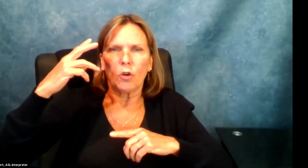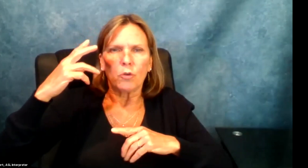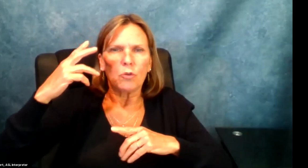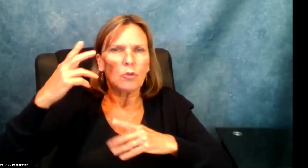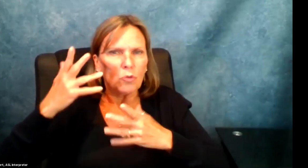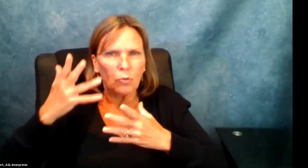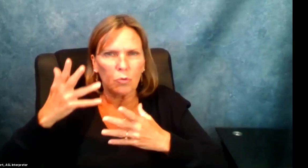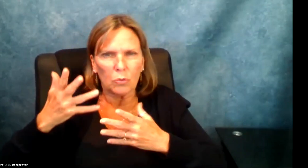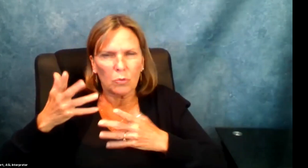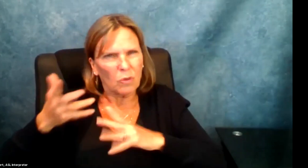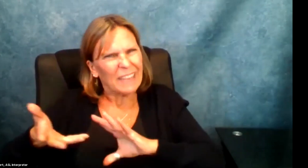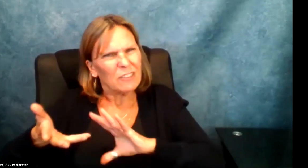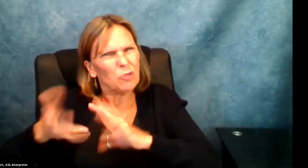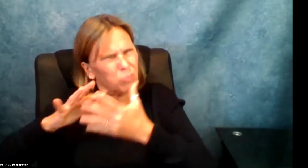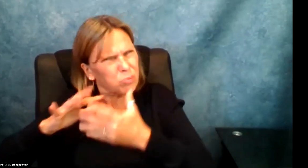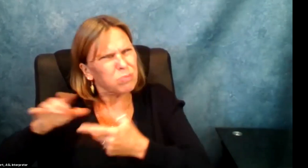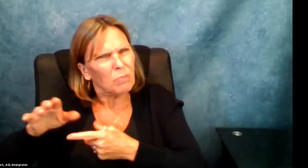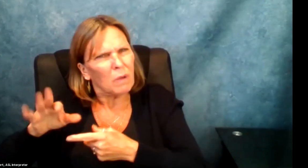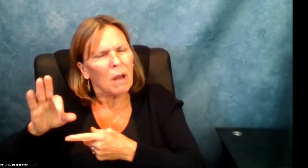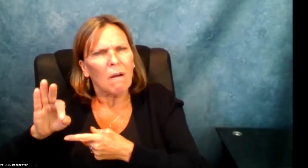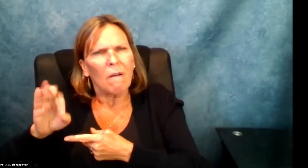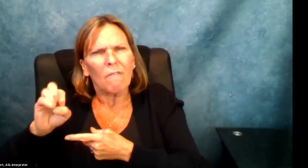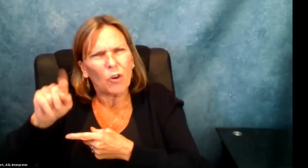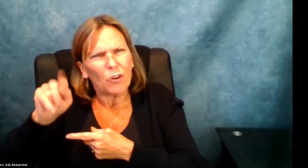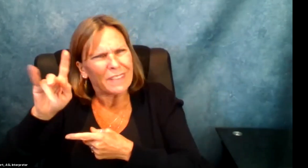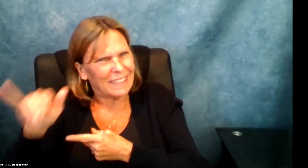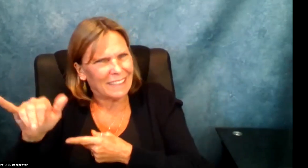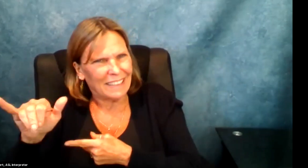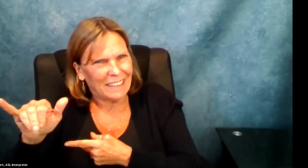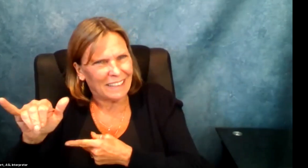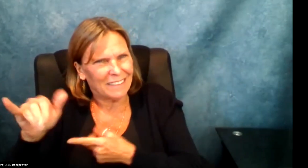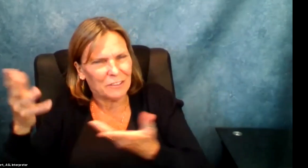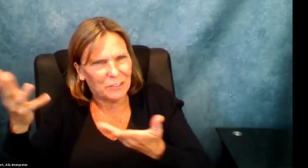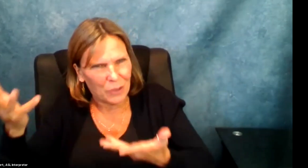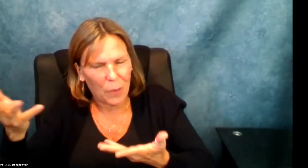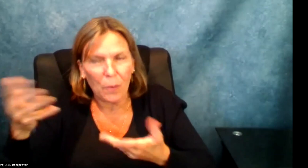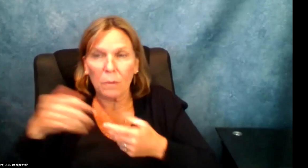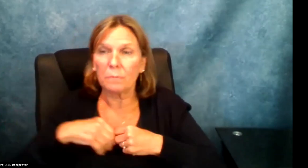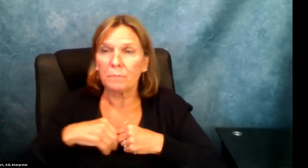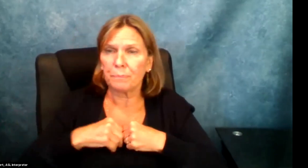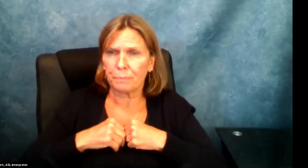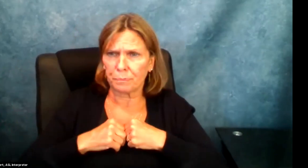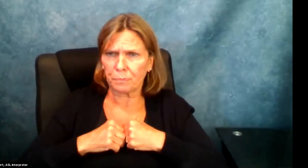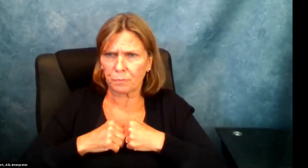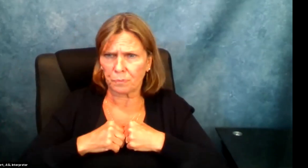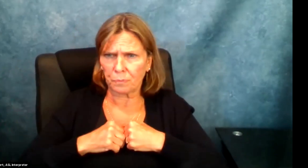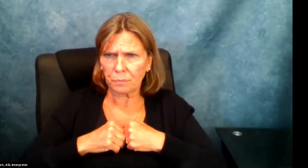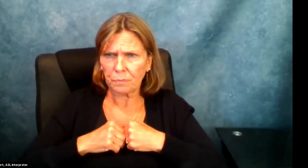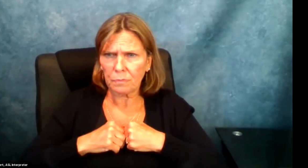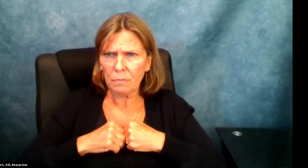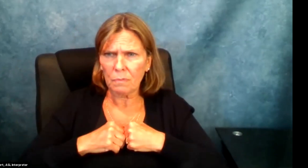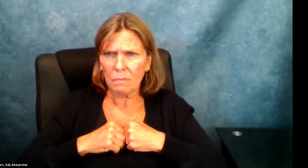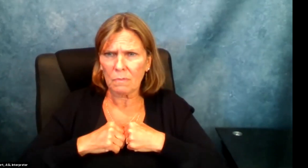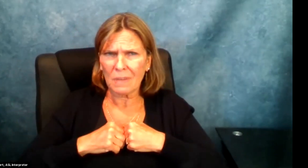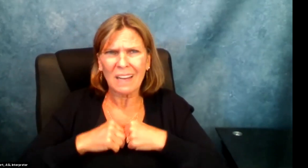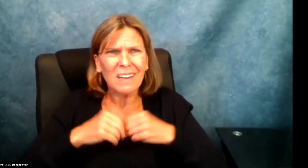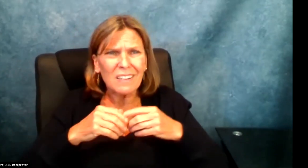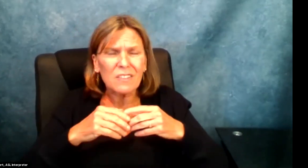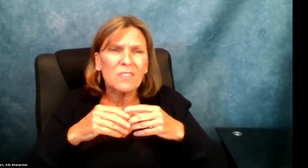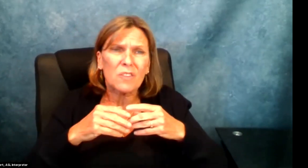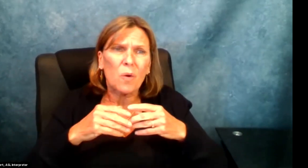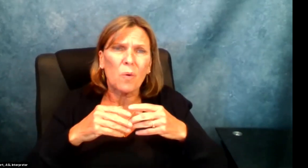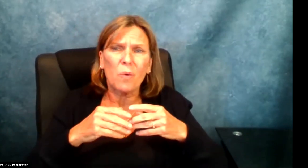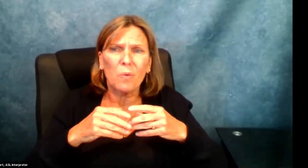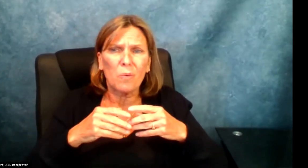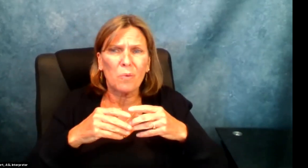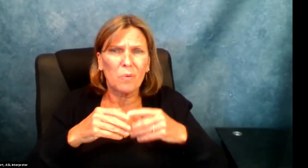And so when we talk about these vaccines and trying to be reassuring about it,